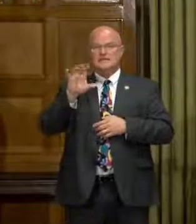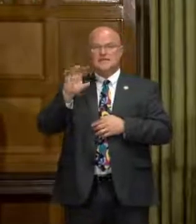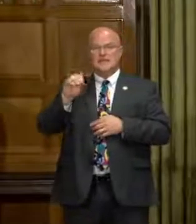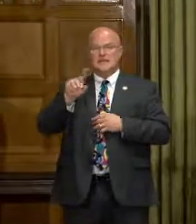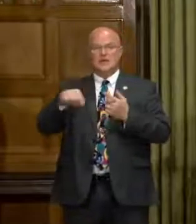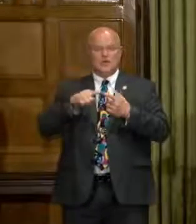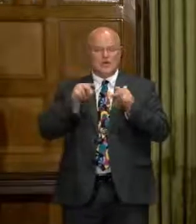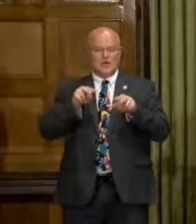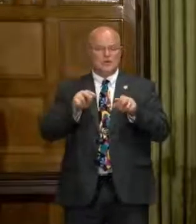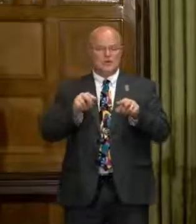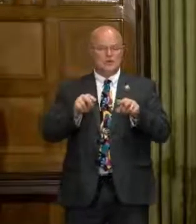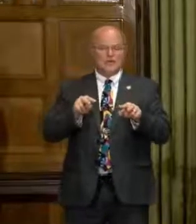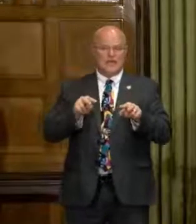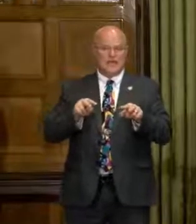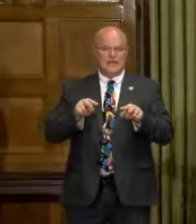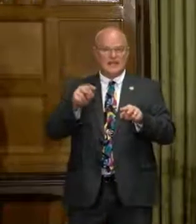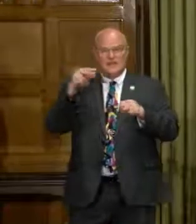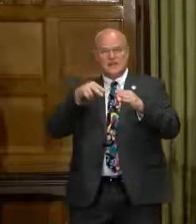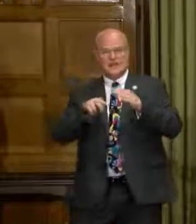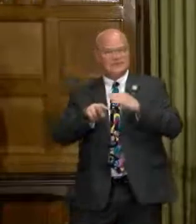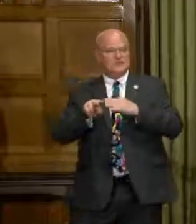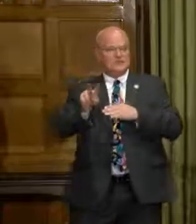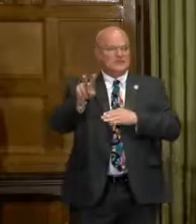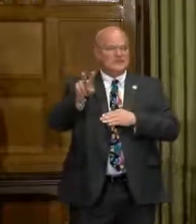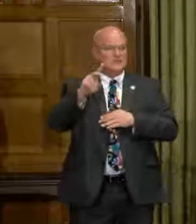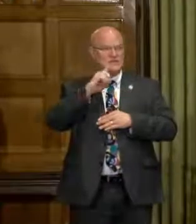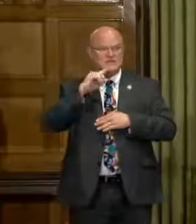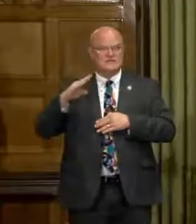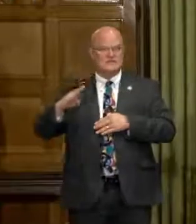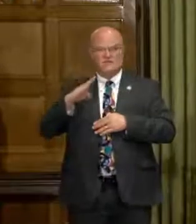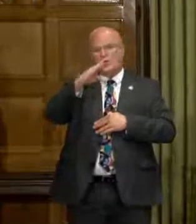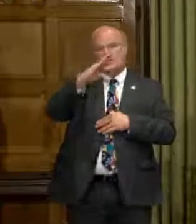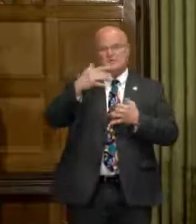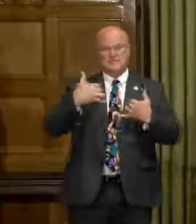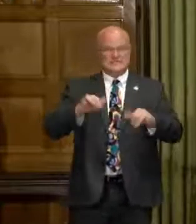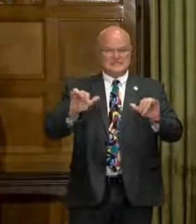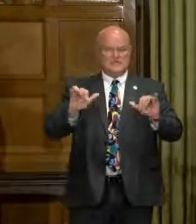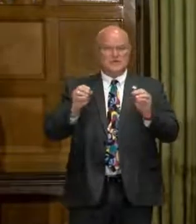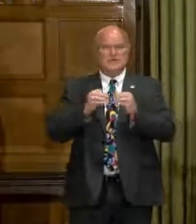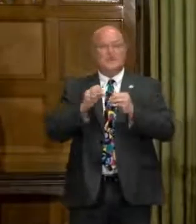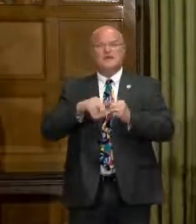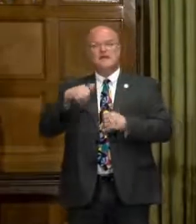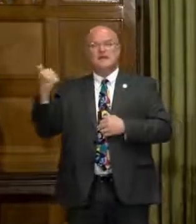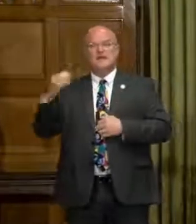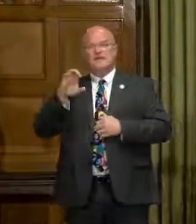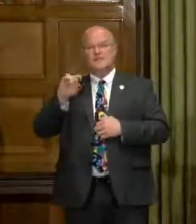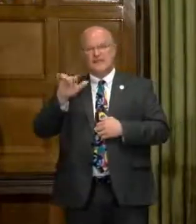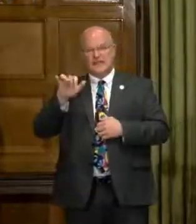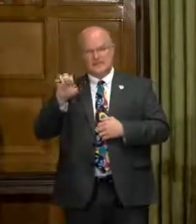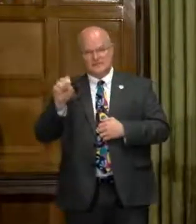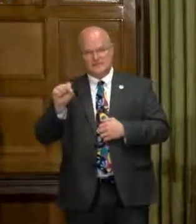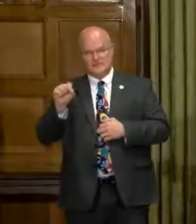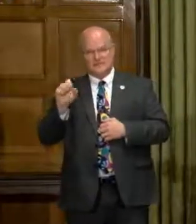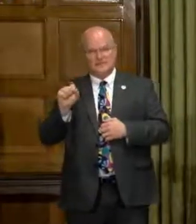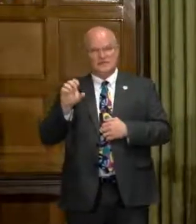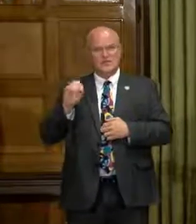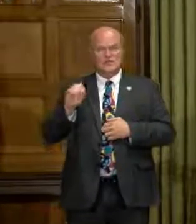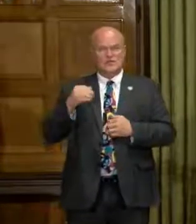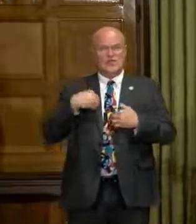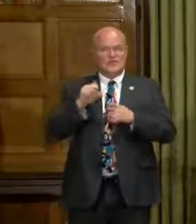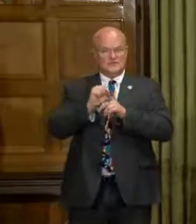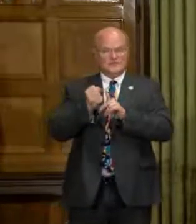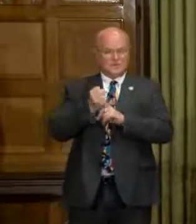like whenever I look at it, their trajectory is, going up significantly more than other counties. So if you